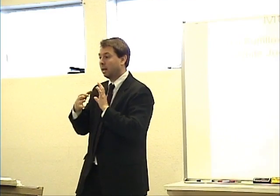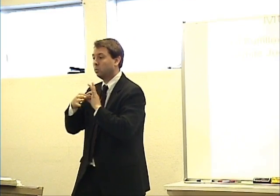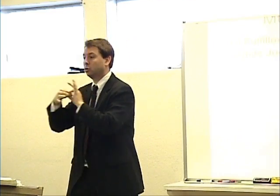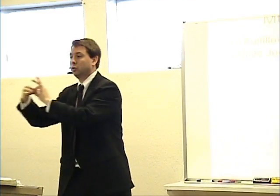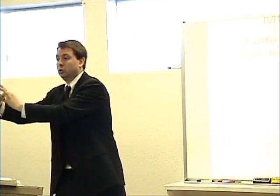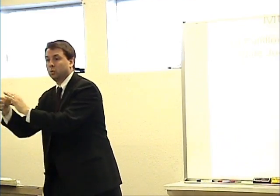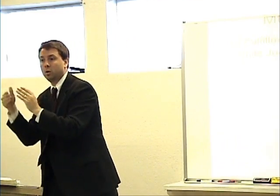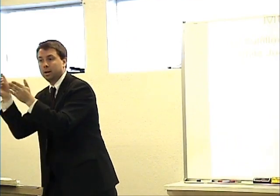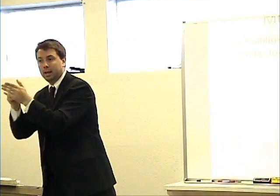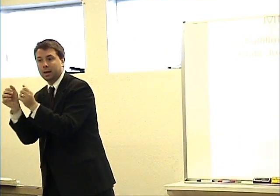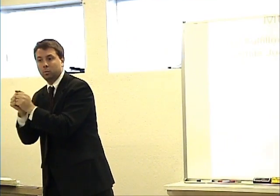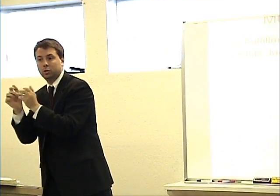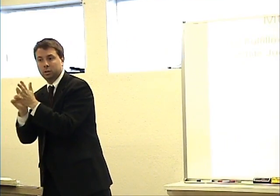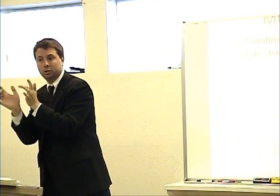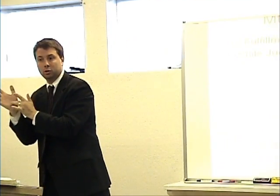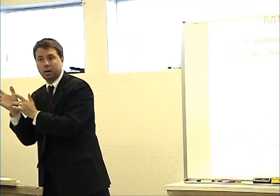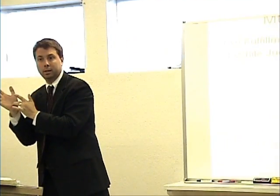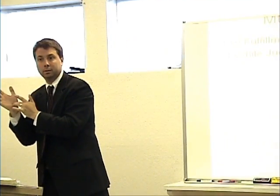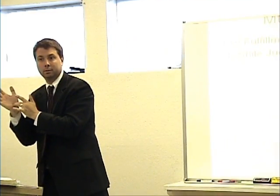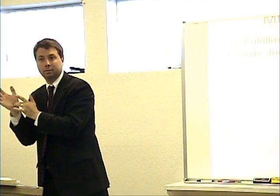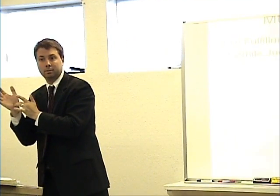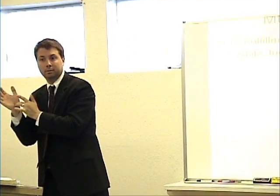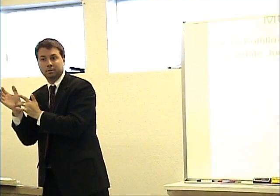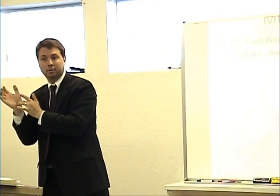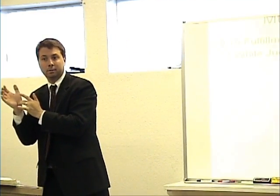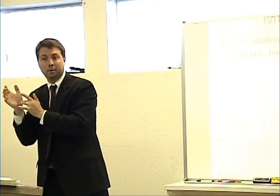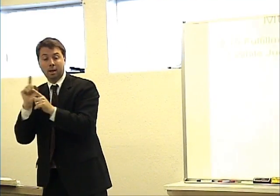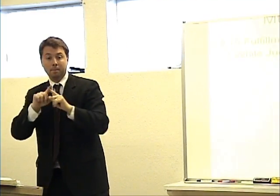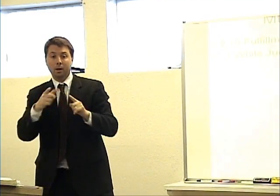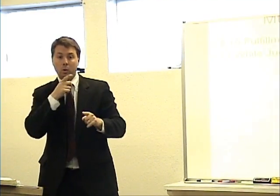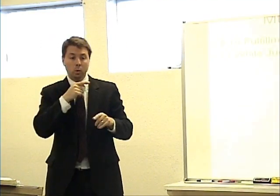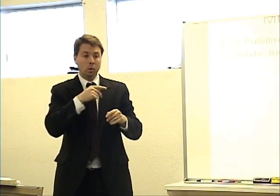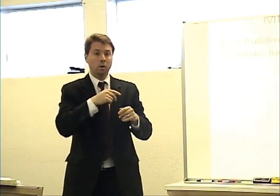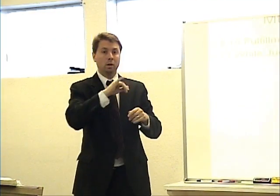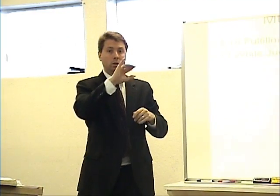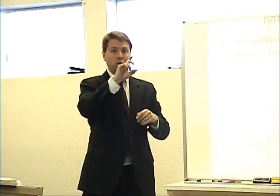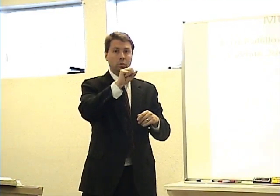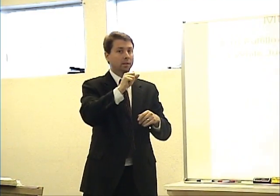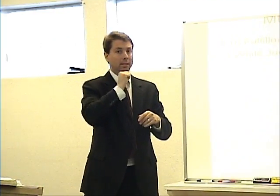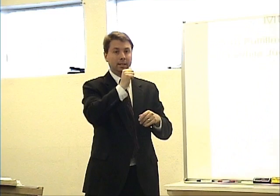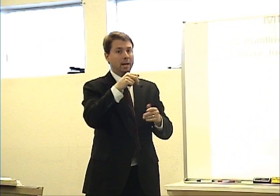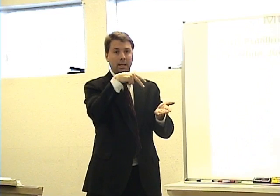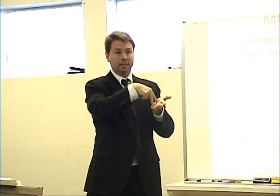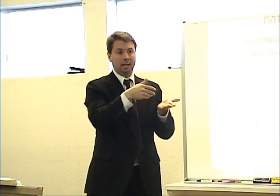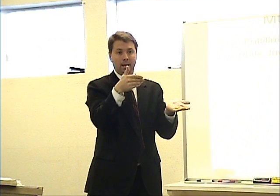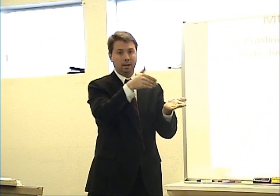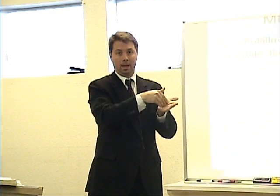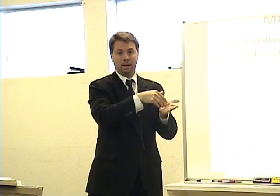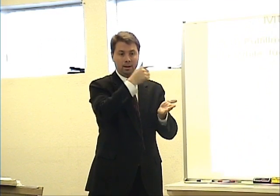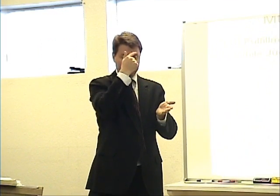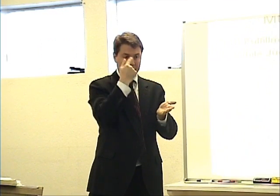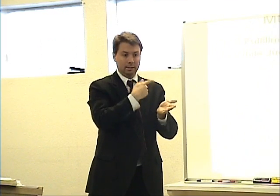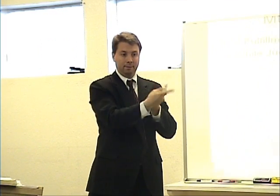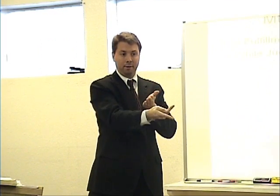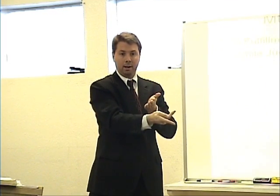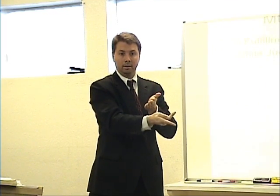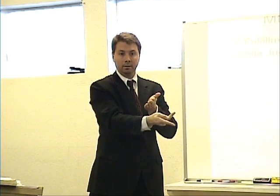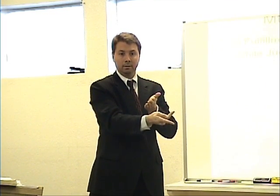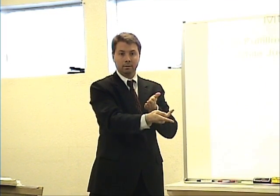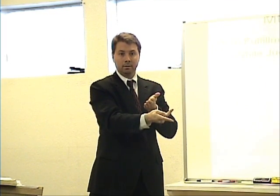was restored again with Jesus Christ. But who... Judas did not stand again because he fell,